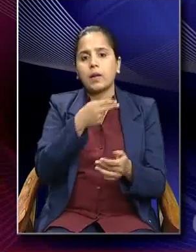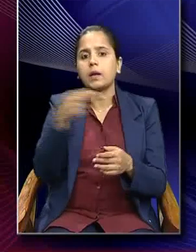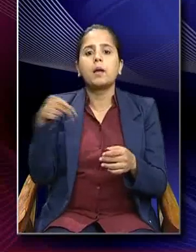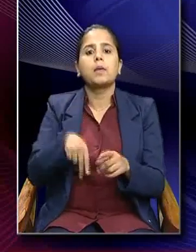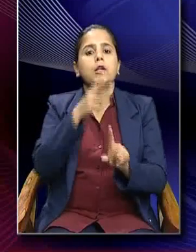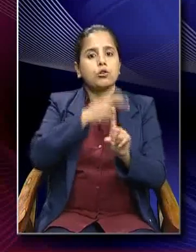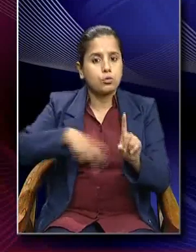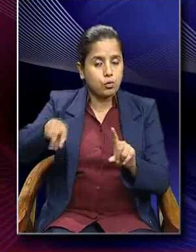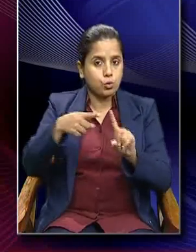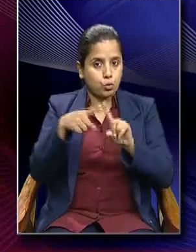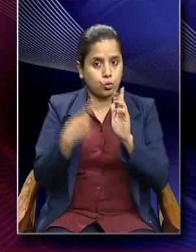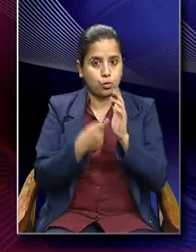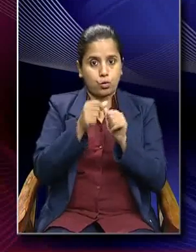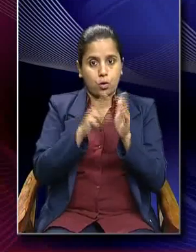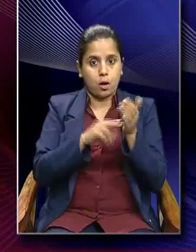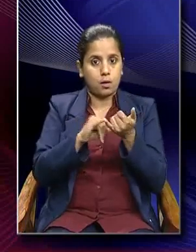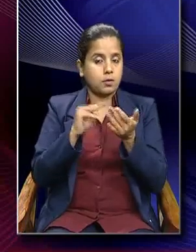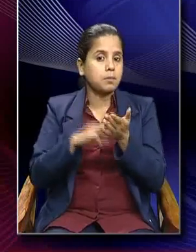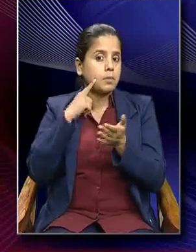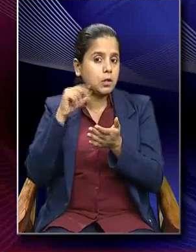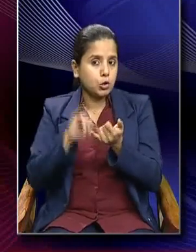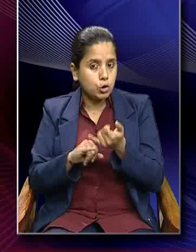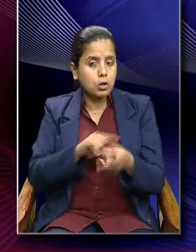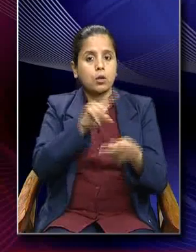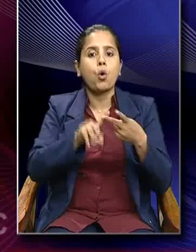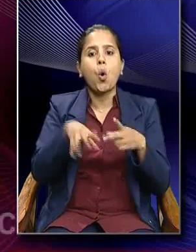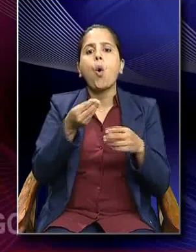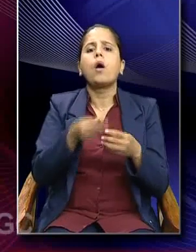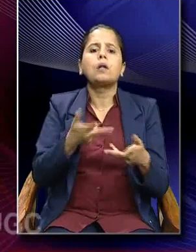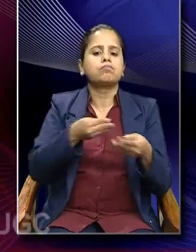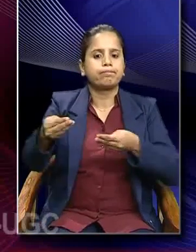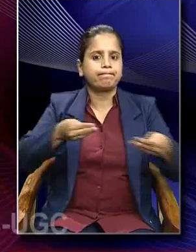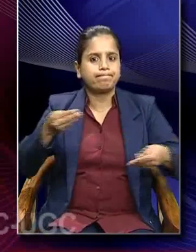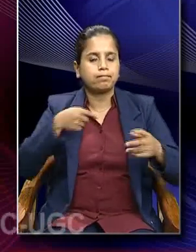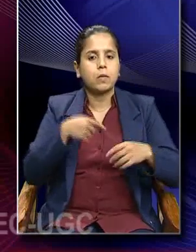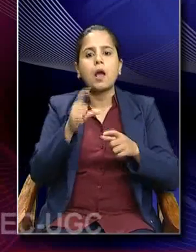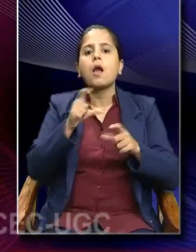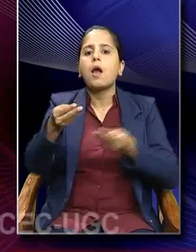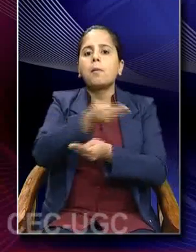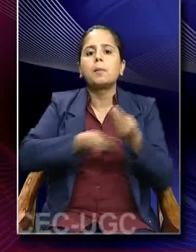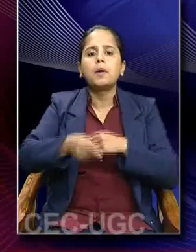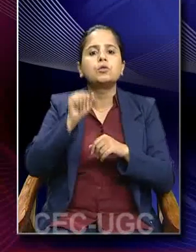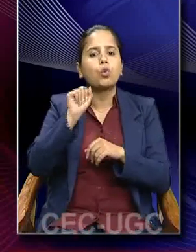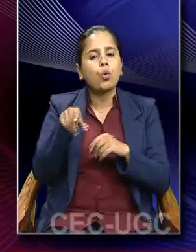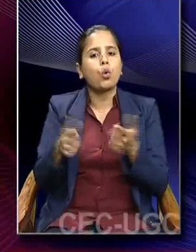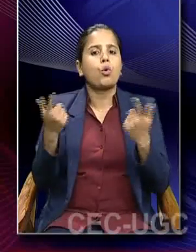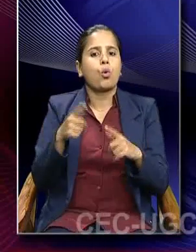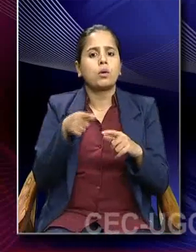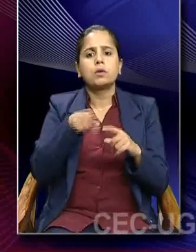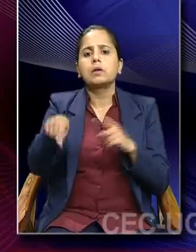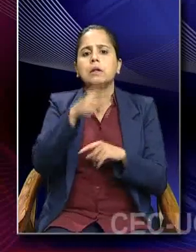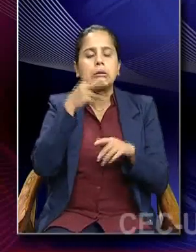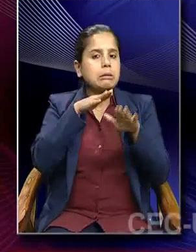and distribution losses and commercial losses also. These are responsible for the availability